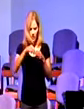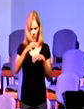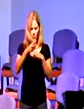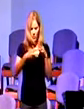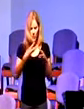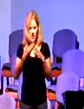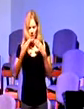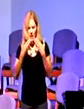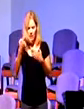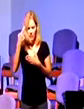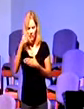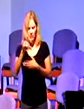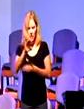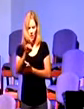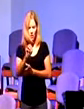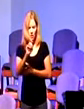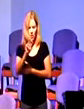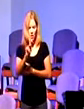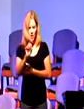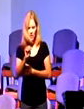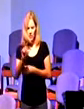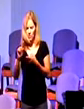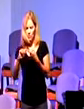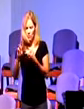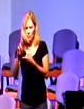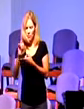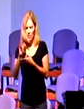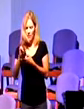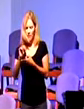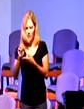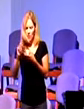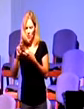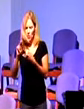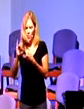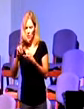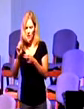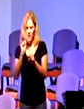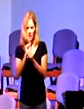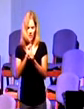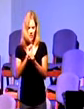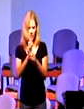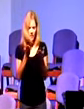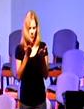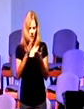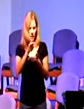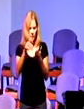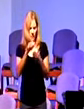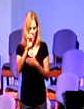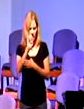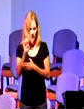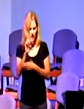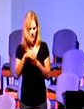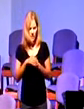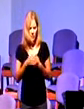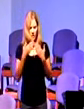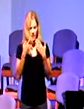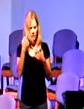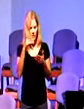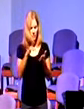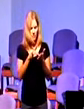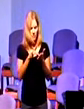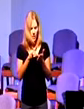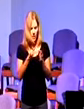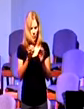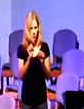We thank you for the jocks, Ralph and Anula, as they serve in the Middle East with Eagles of Peace. We thank you for their important medical